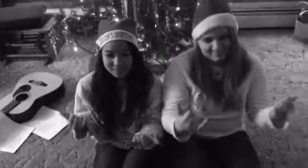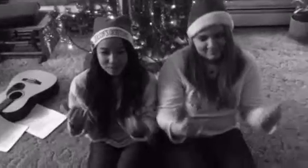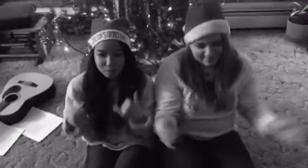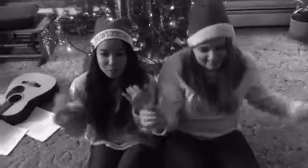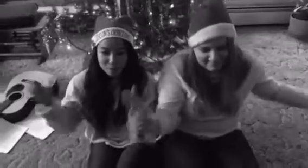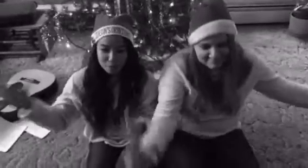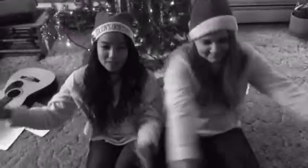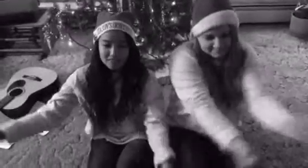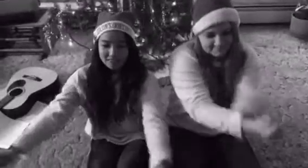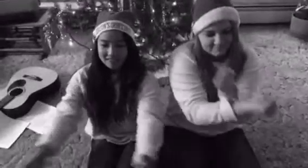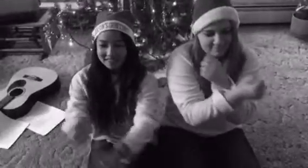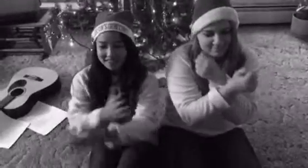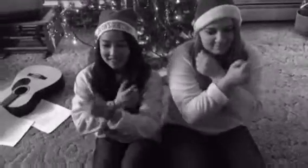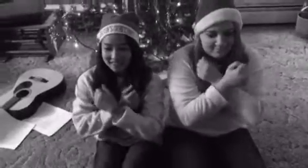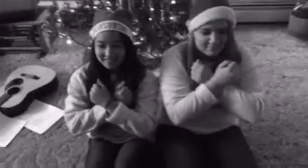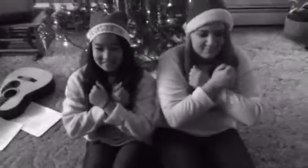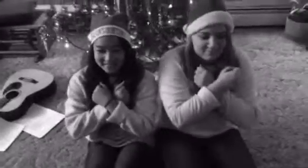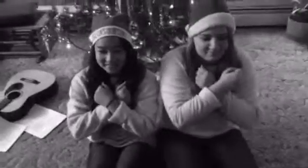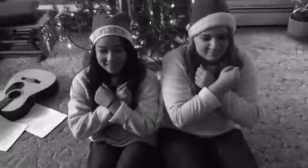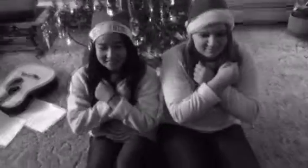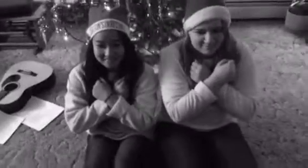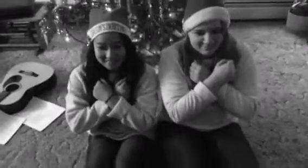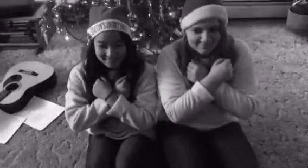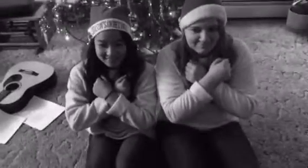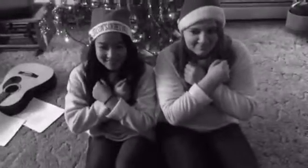Take me into your loving arms